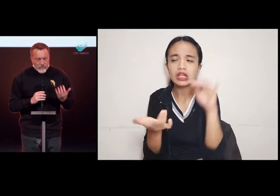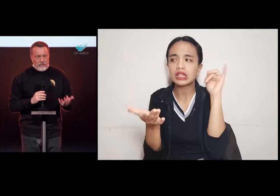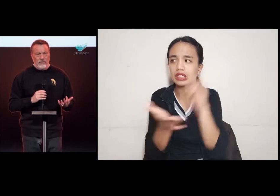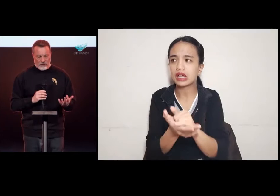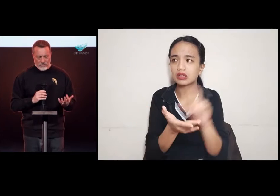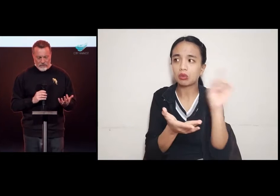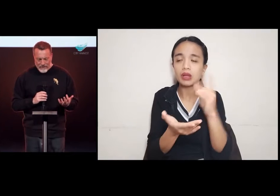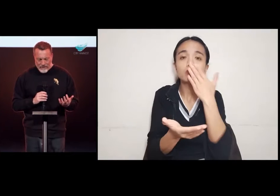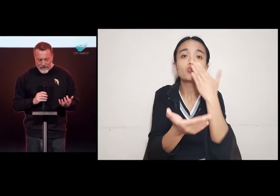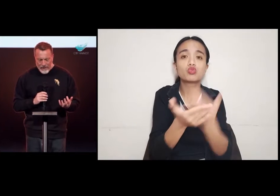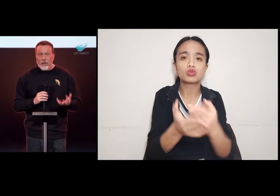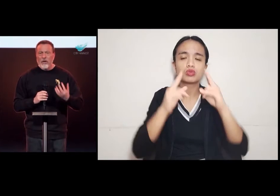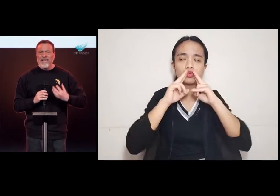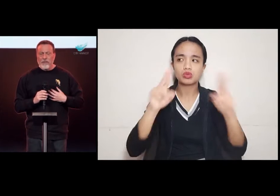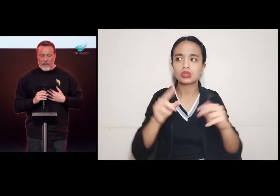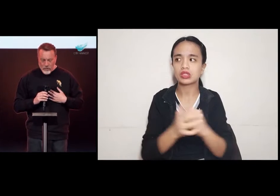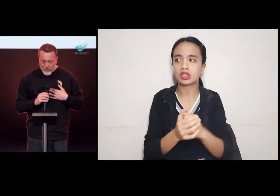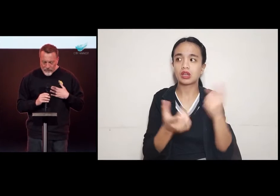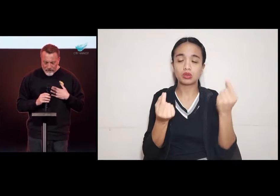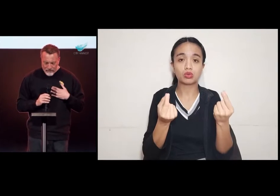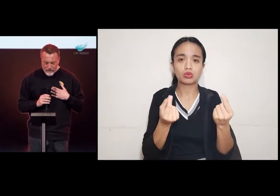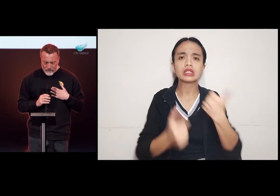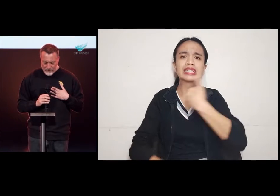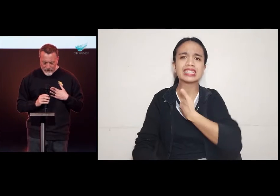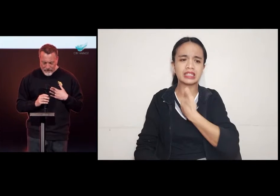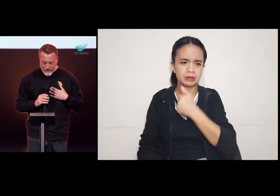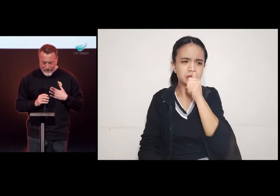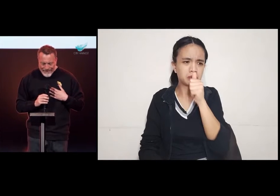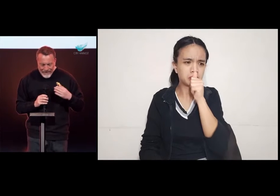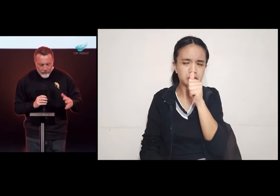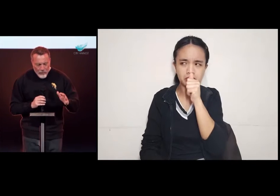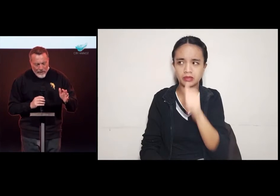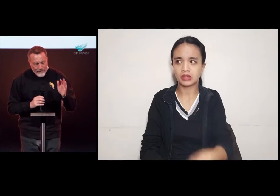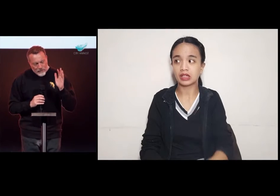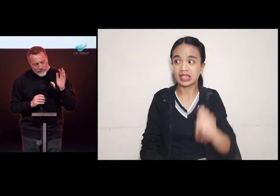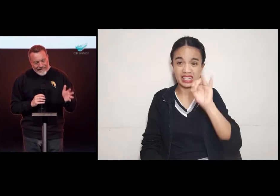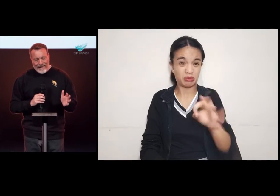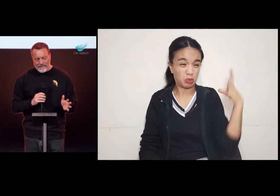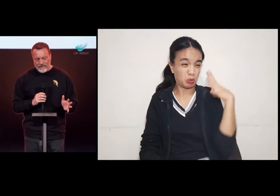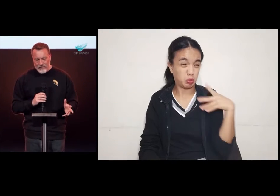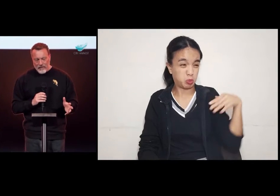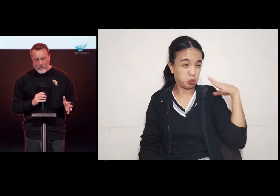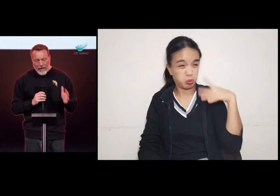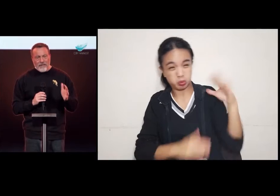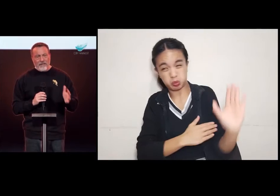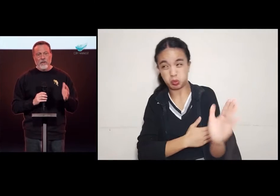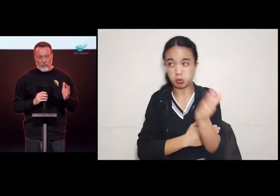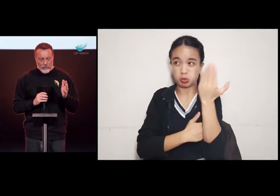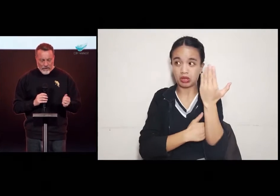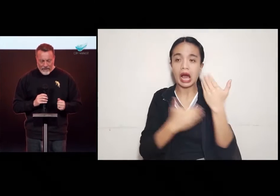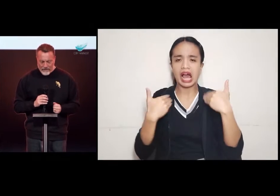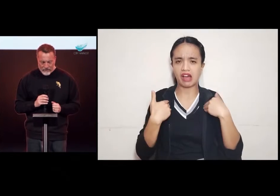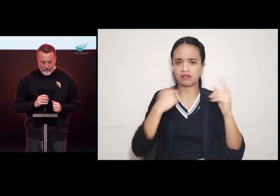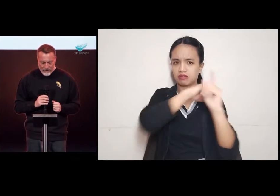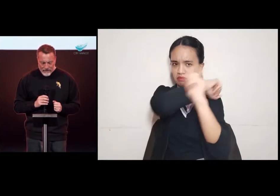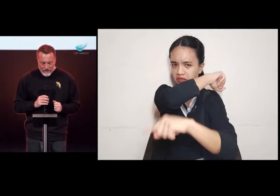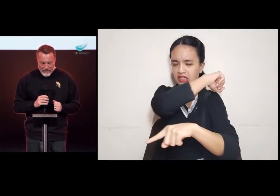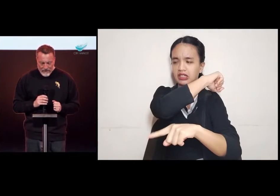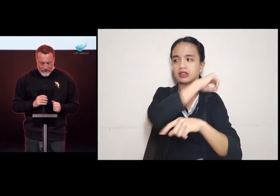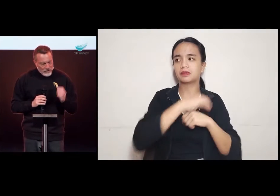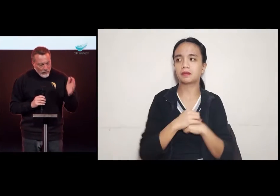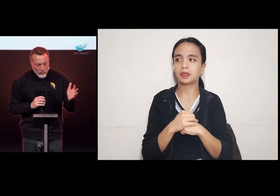is a day of good news, and we are keeping it to ourselves. If we wait until daylight, punishment will overtake